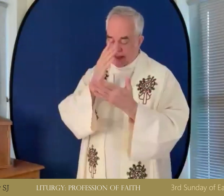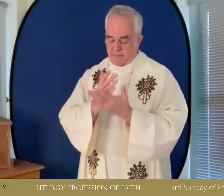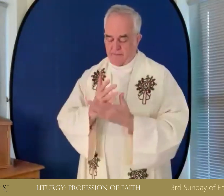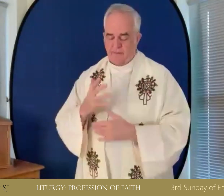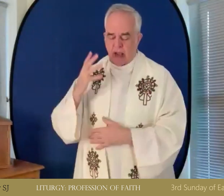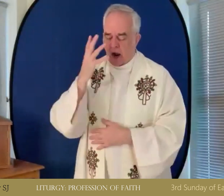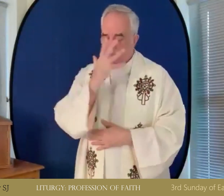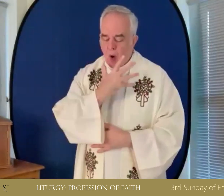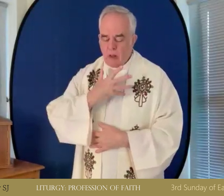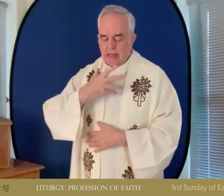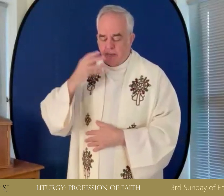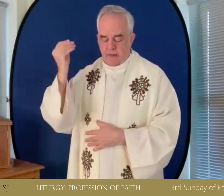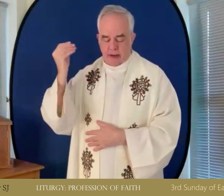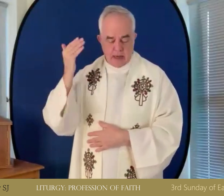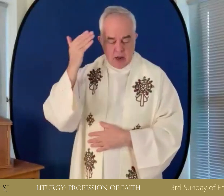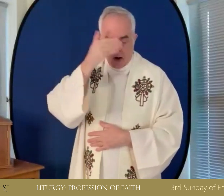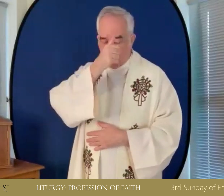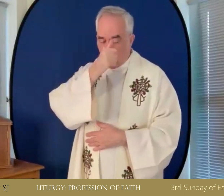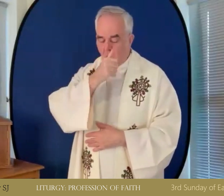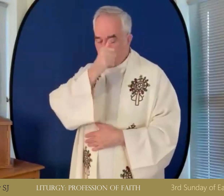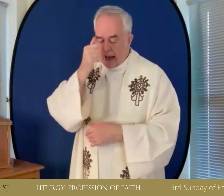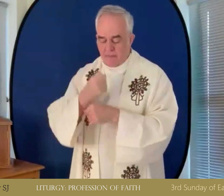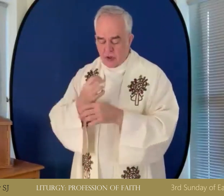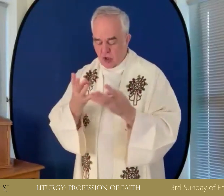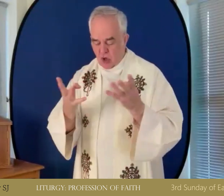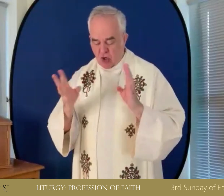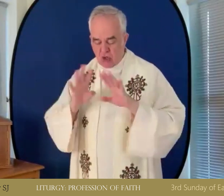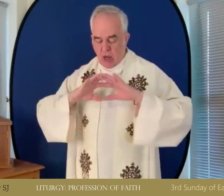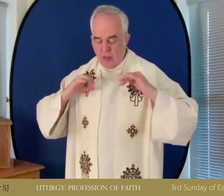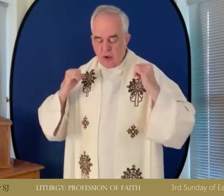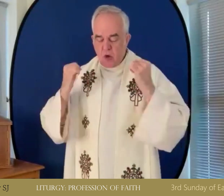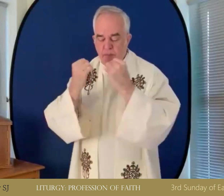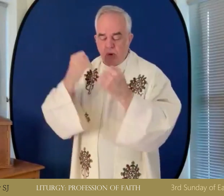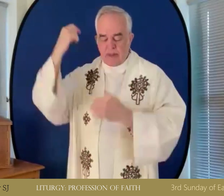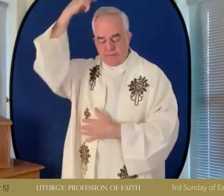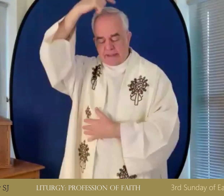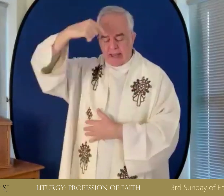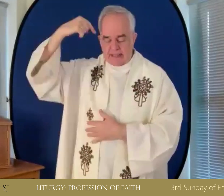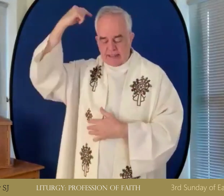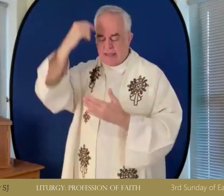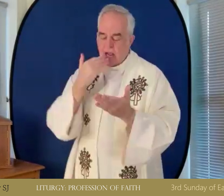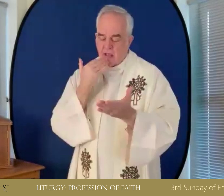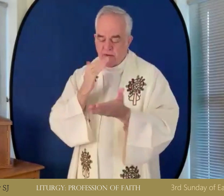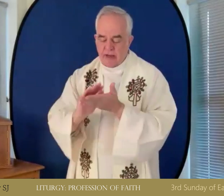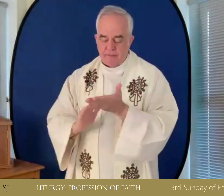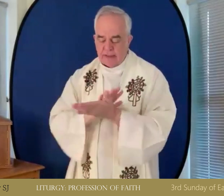believe in the Holy Spirit, the Holy Catholic Church, the communion of saints, the forgiveness